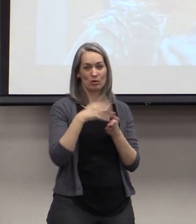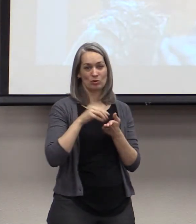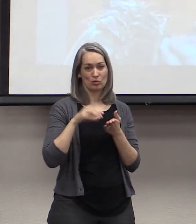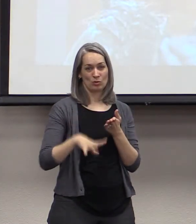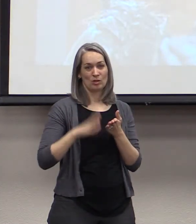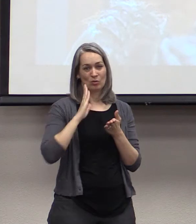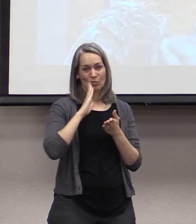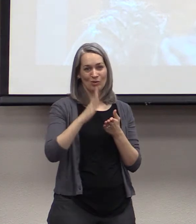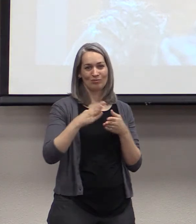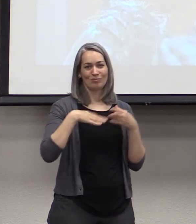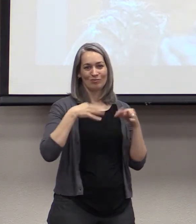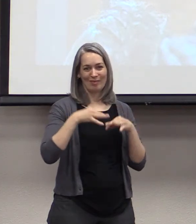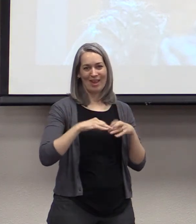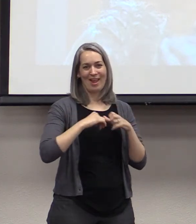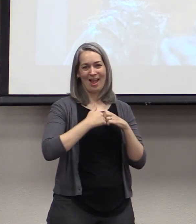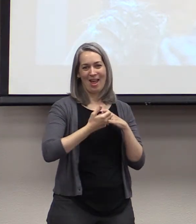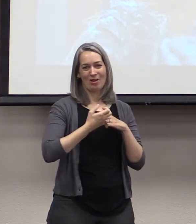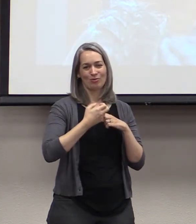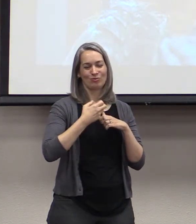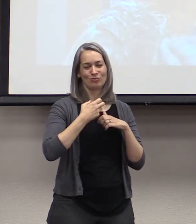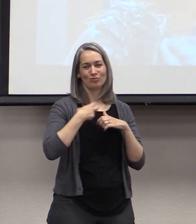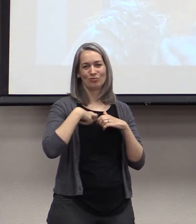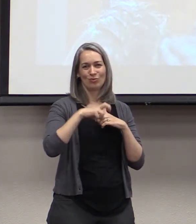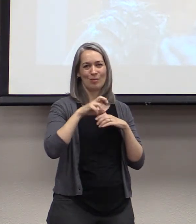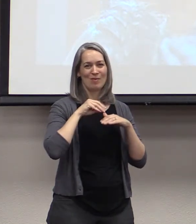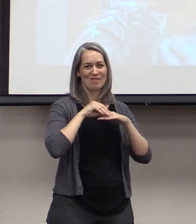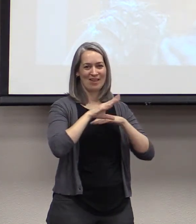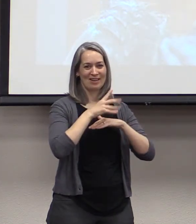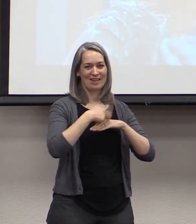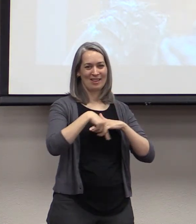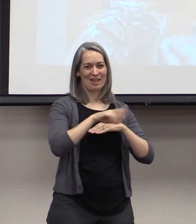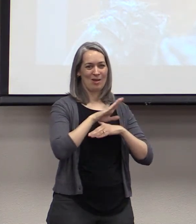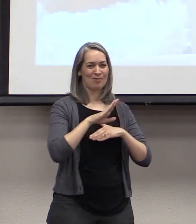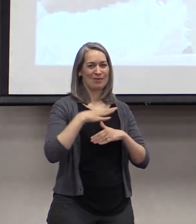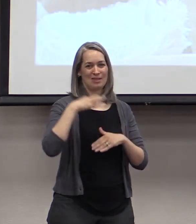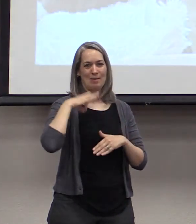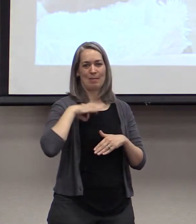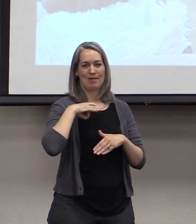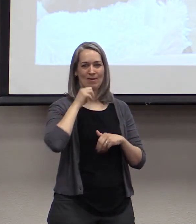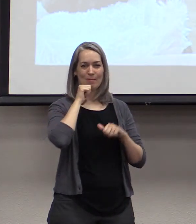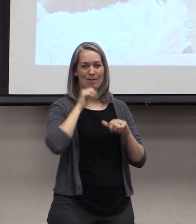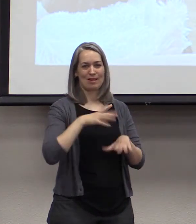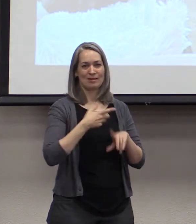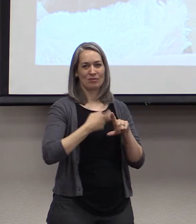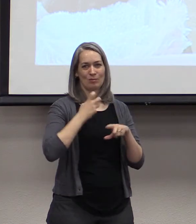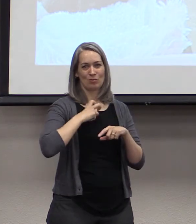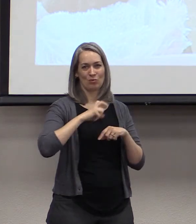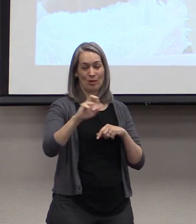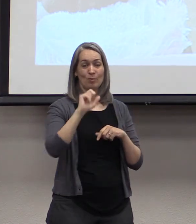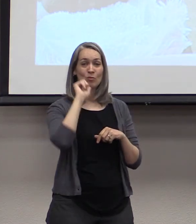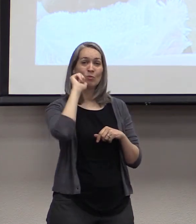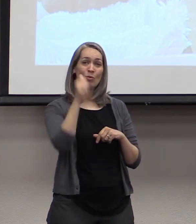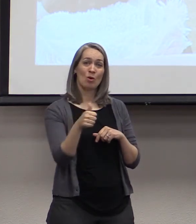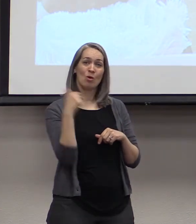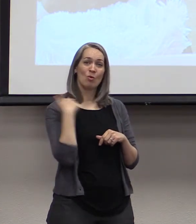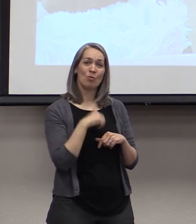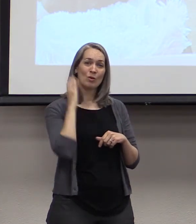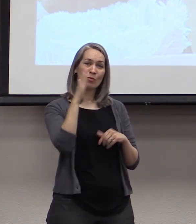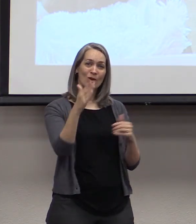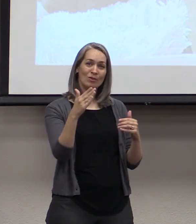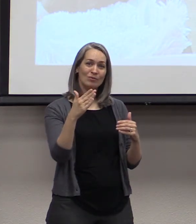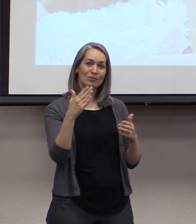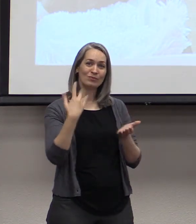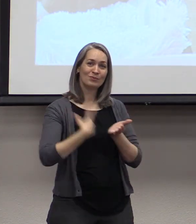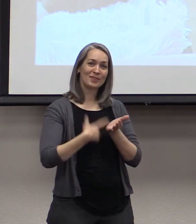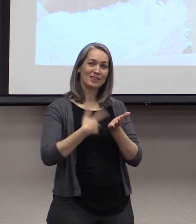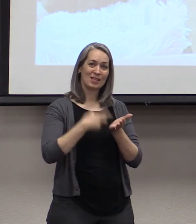you how this trip affected them and the benefits and blessings that came from it. And tomorrow, we'll have the trip to